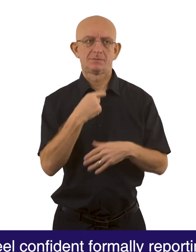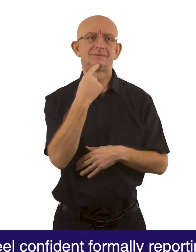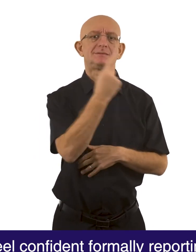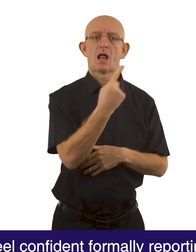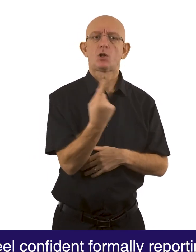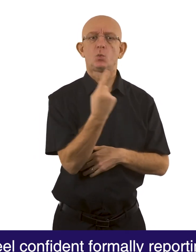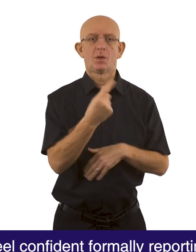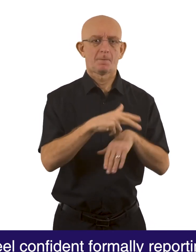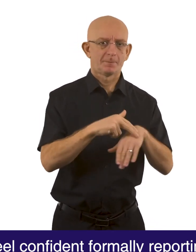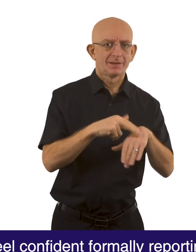local authorities.